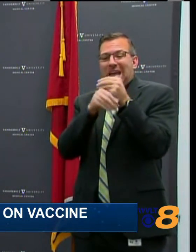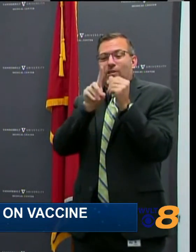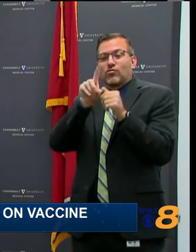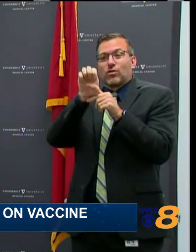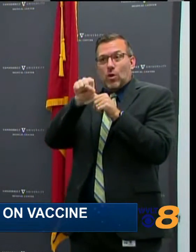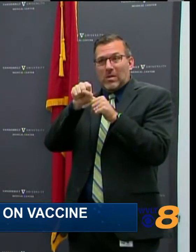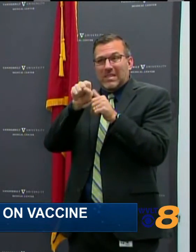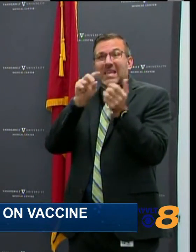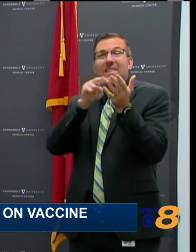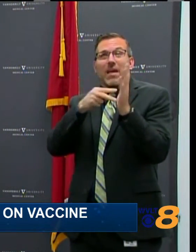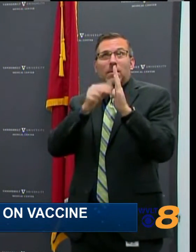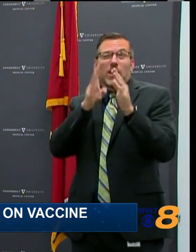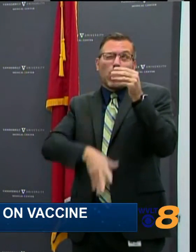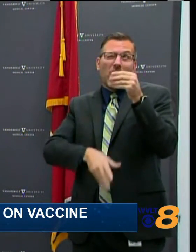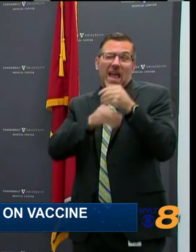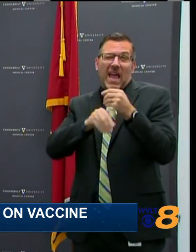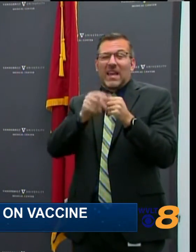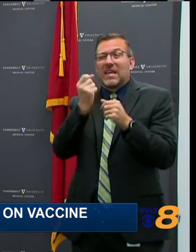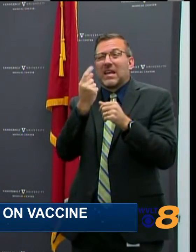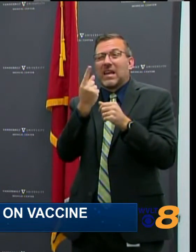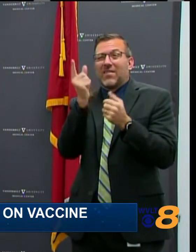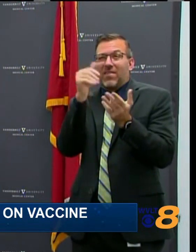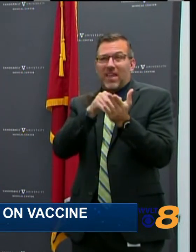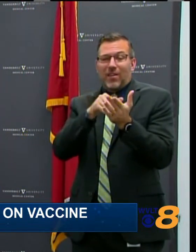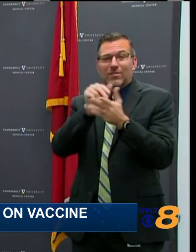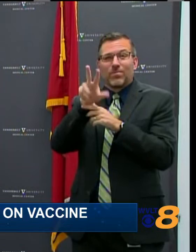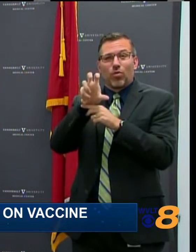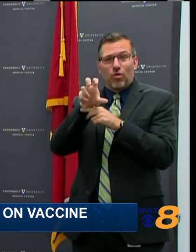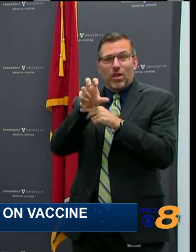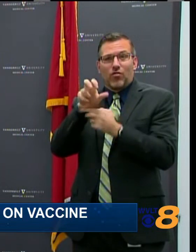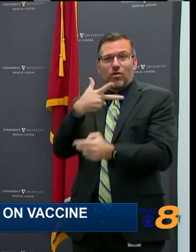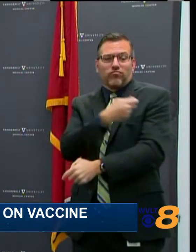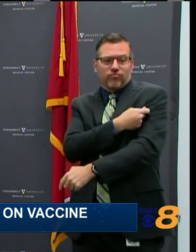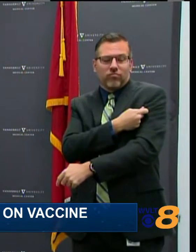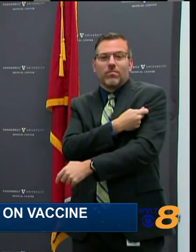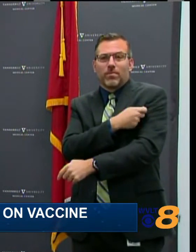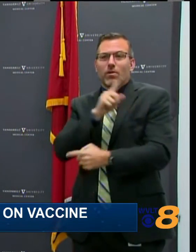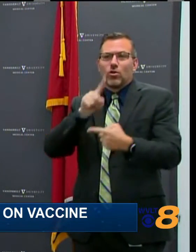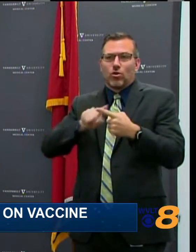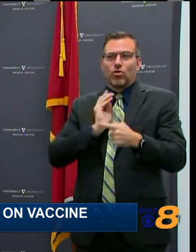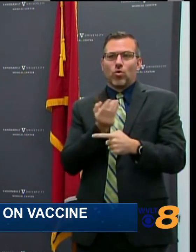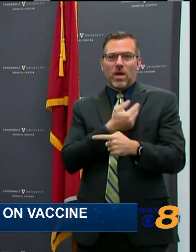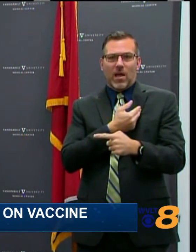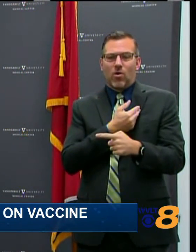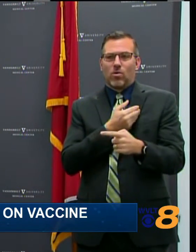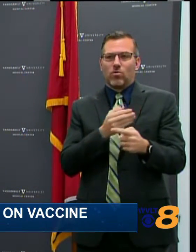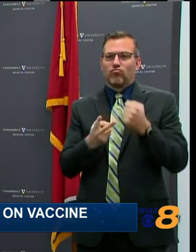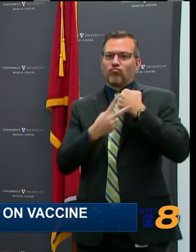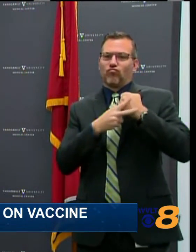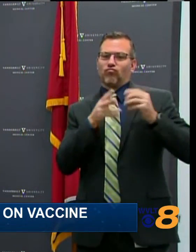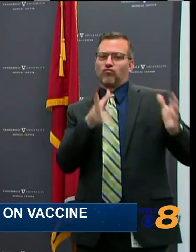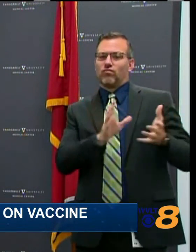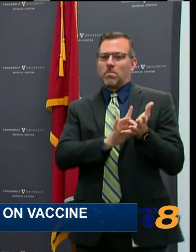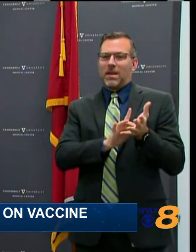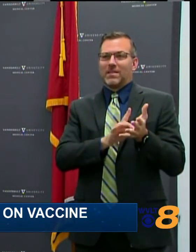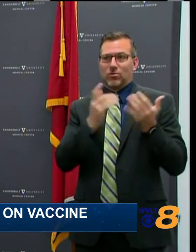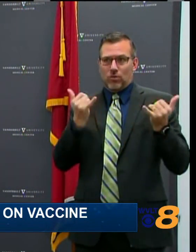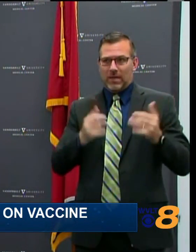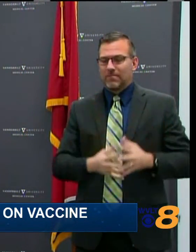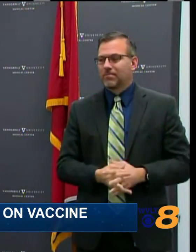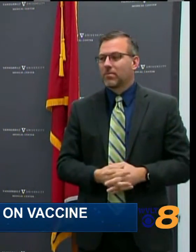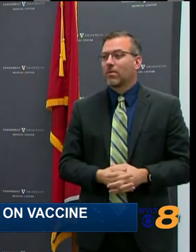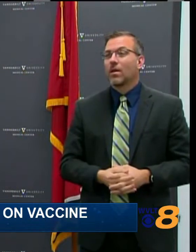will add 11,300 doses to the stash, to the supply that we're getting today. I also want to